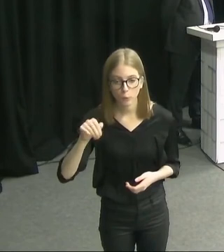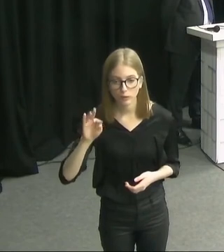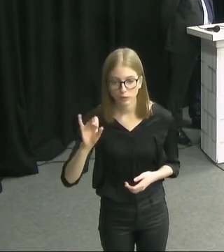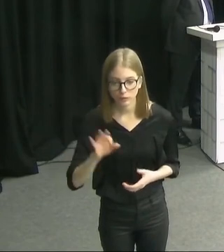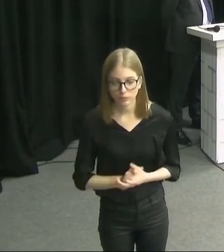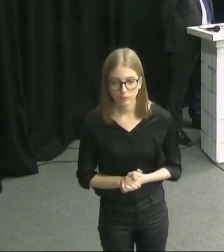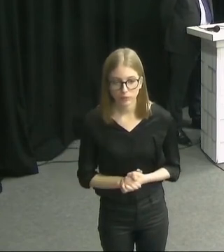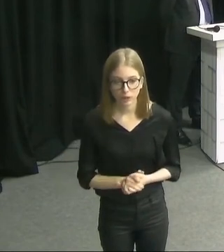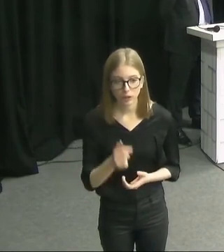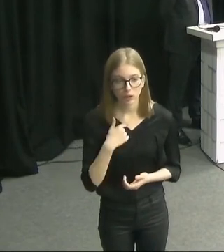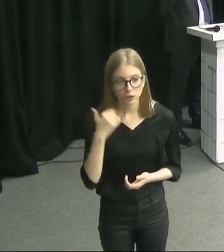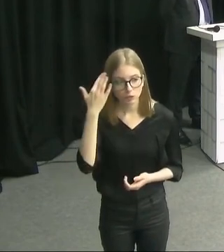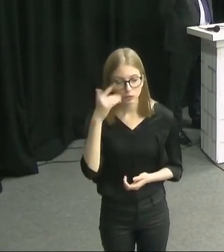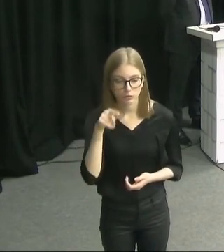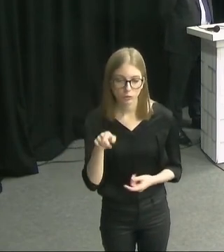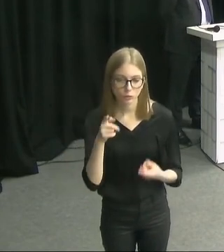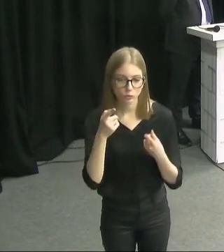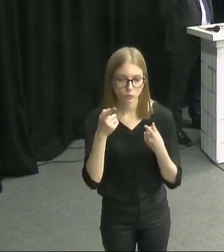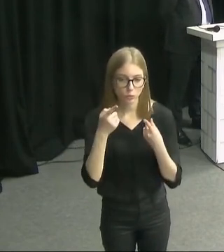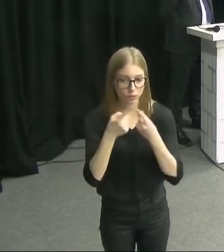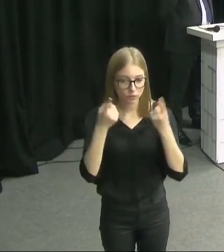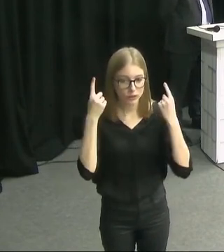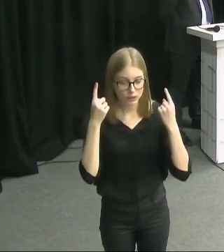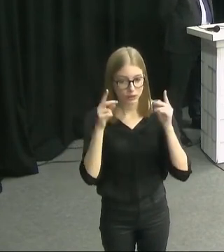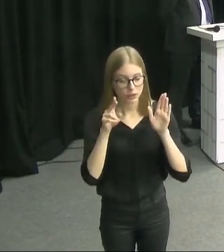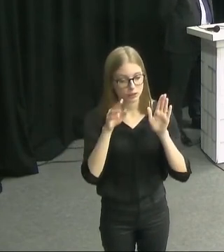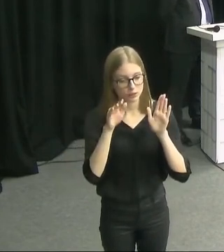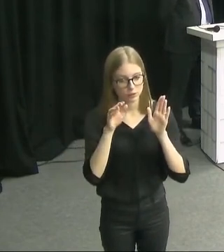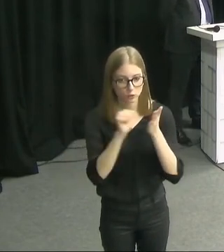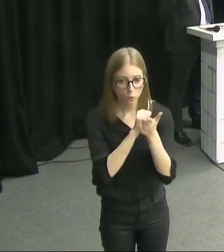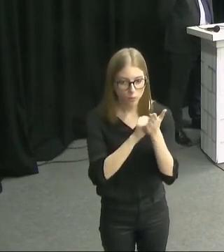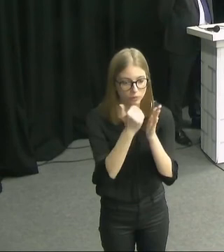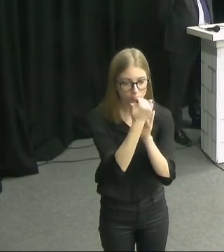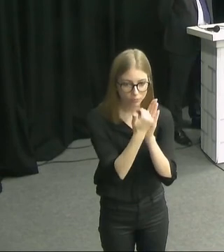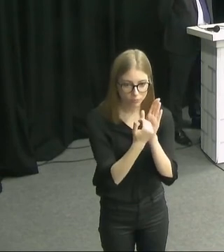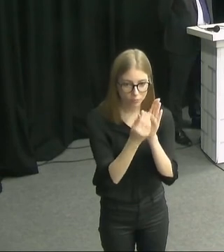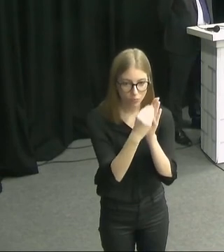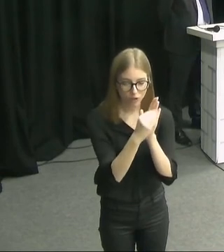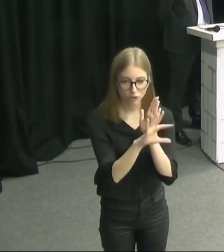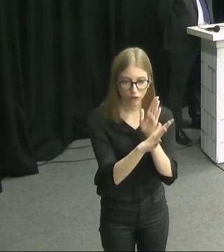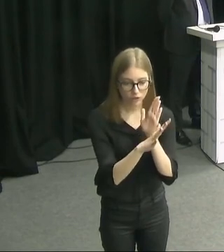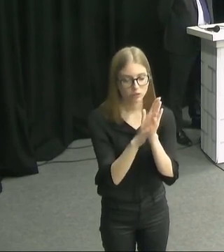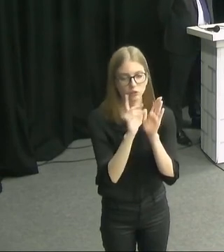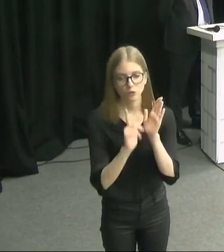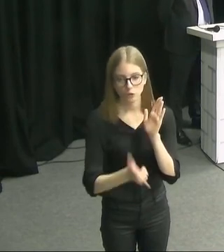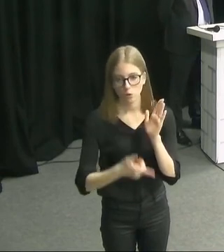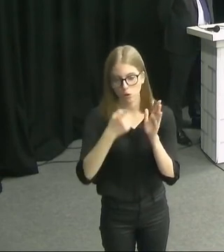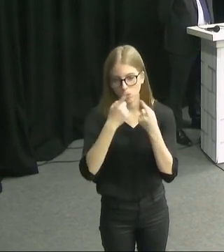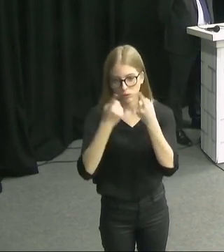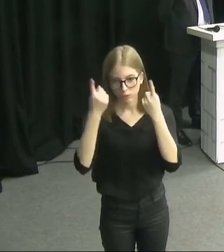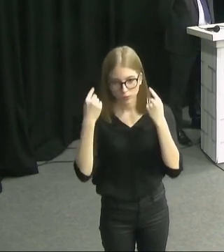Thank you, Professor Imutas. Let's not forget what's written in the statute of the university. It